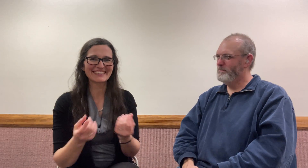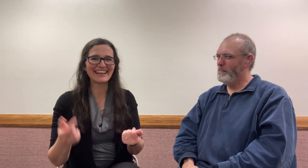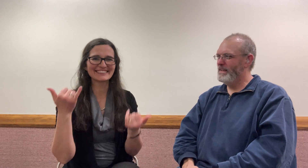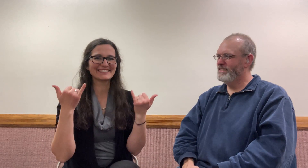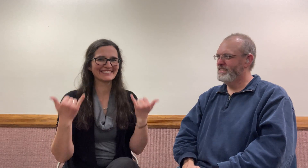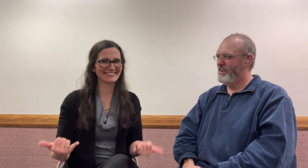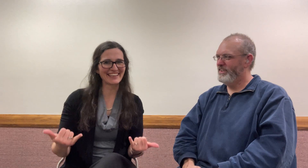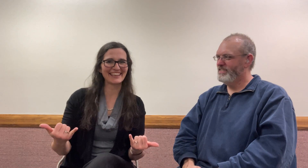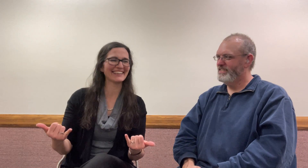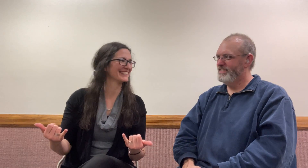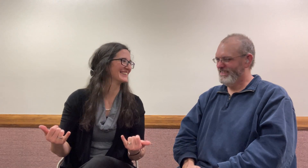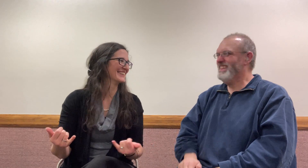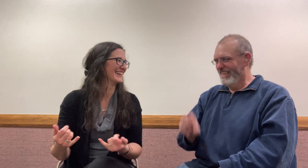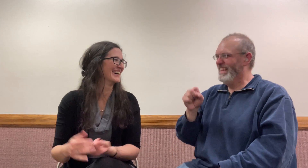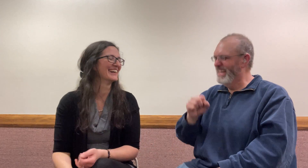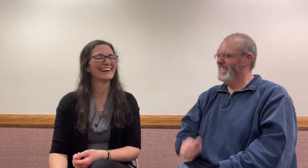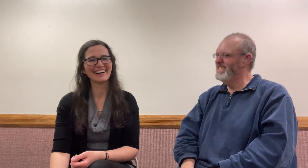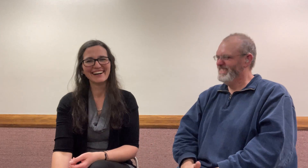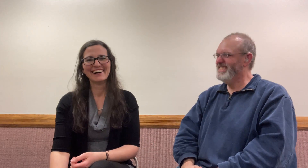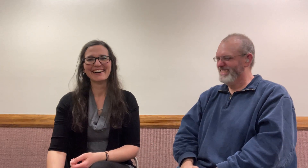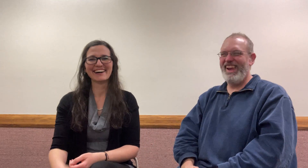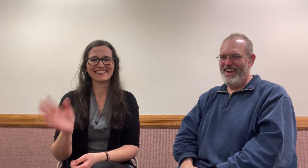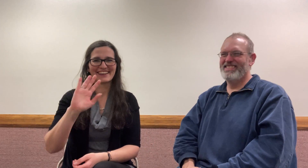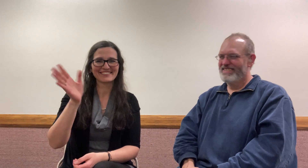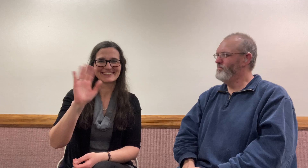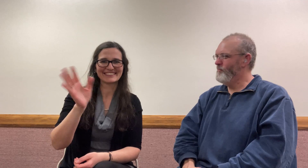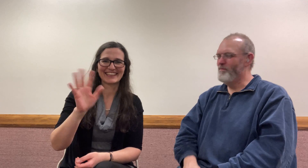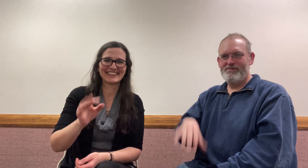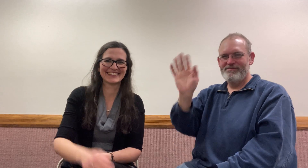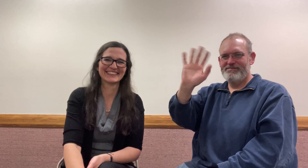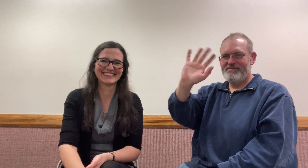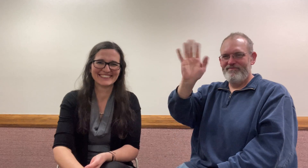you for coming to class today. And have a good day.